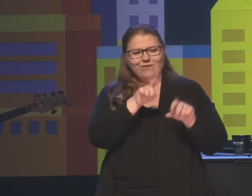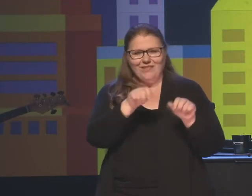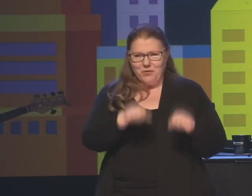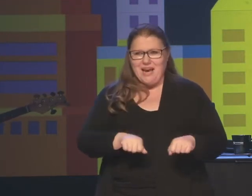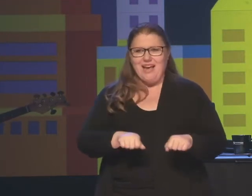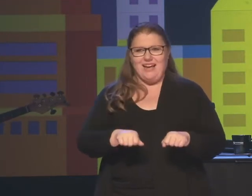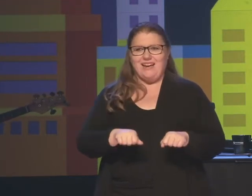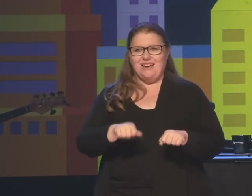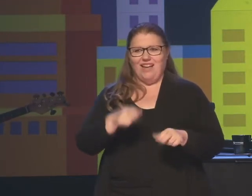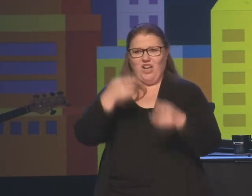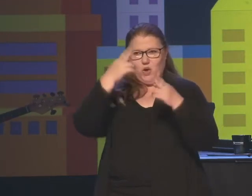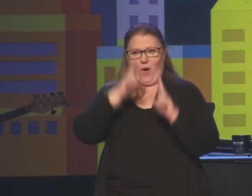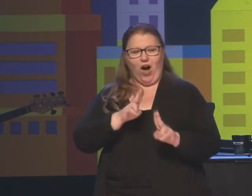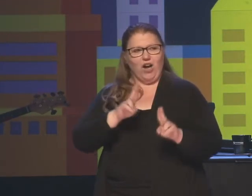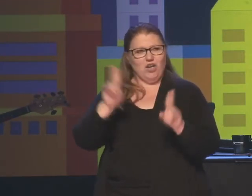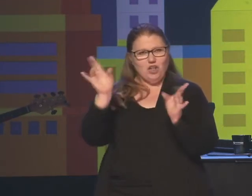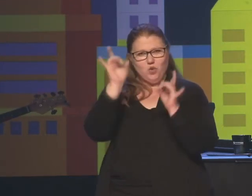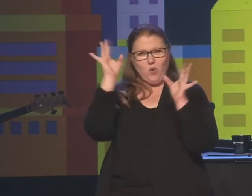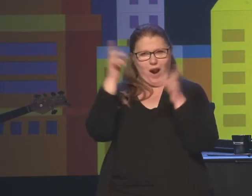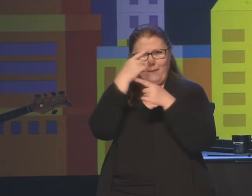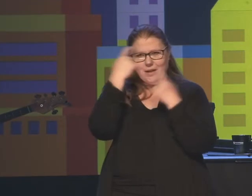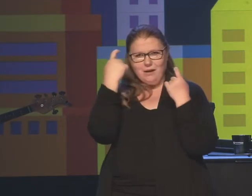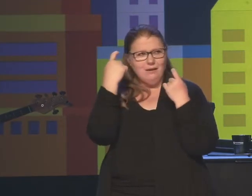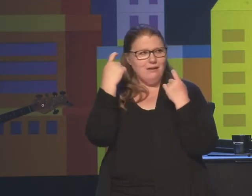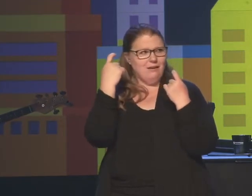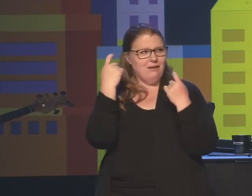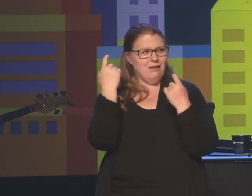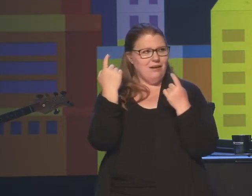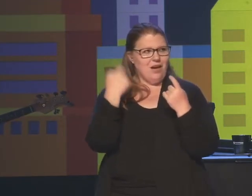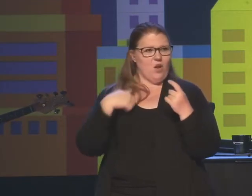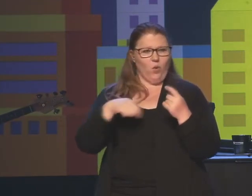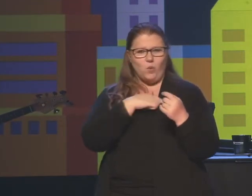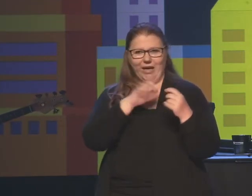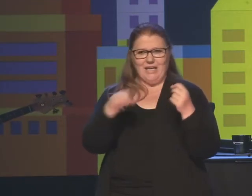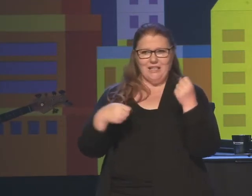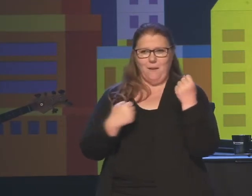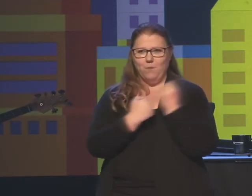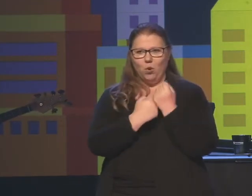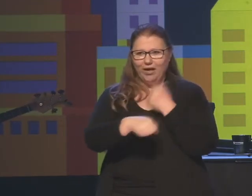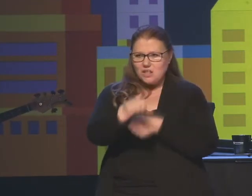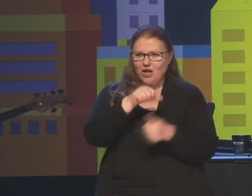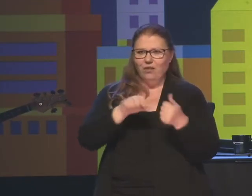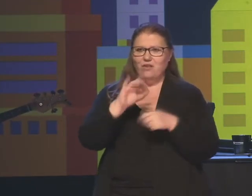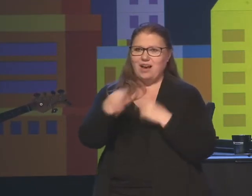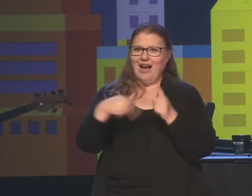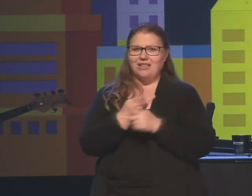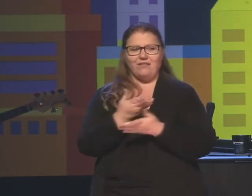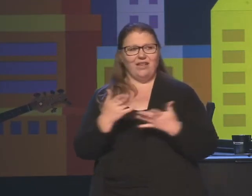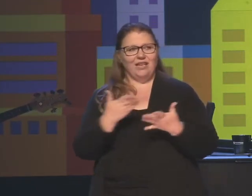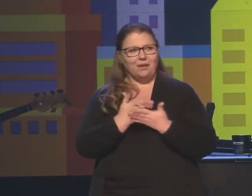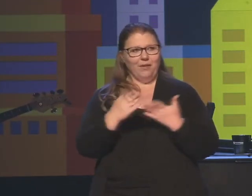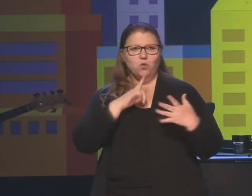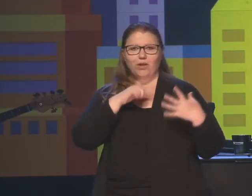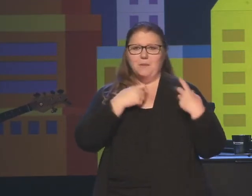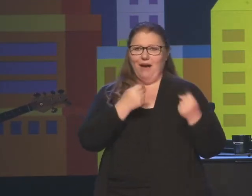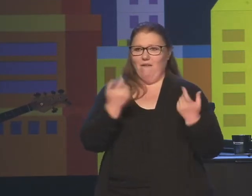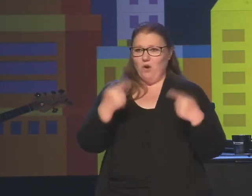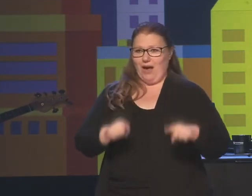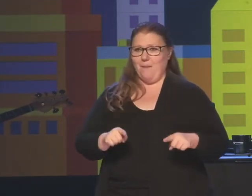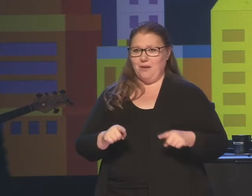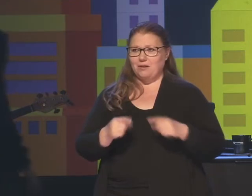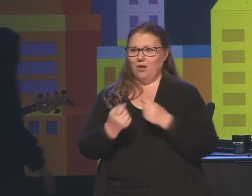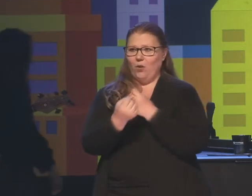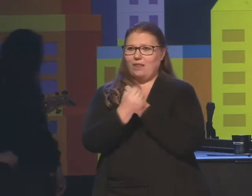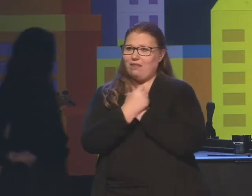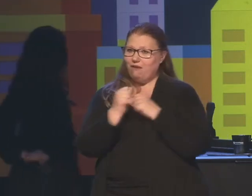hope-filled spaces that honor trauma, right? When we support one another, those types of things, something really powerful happens. When